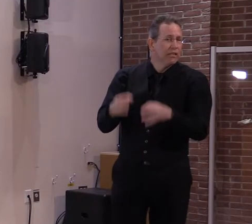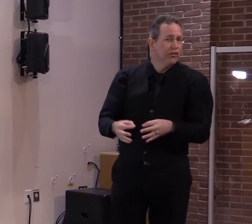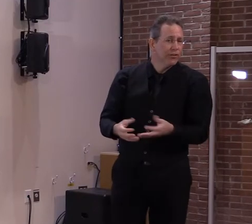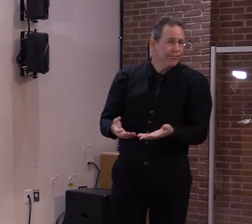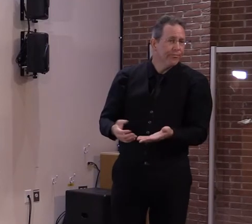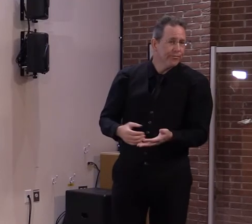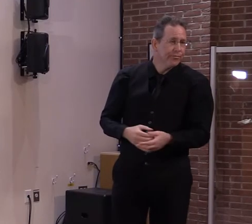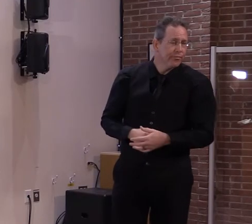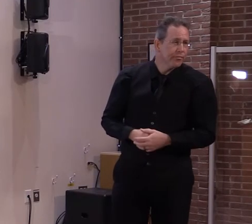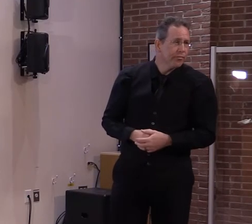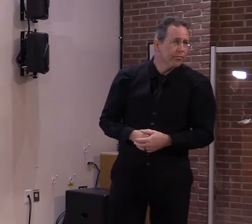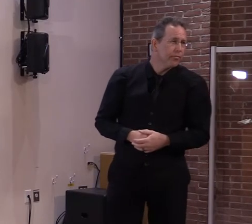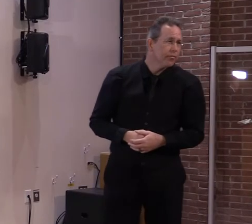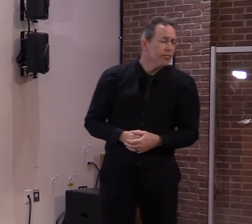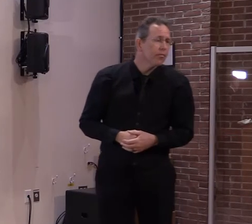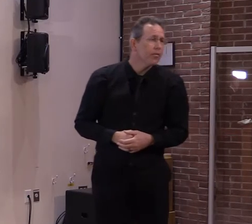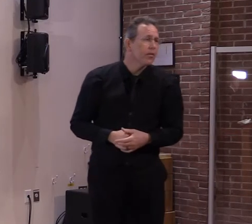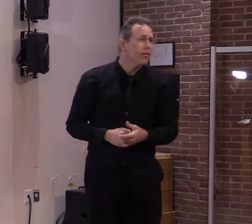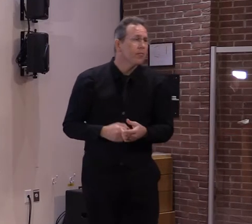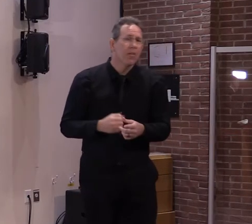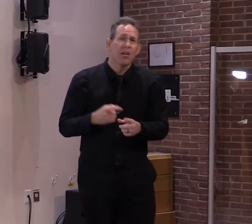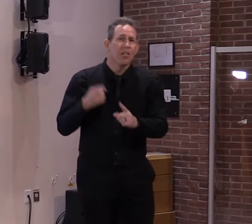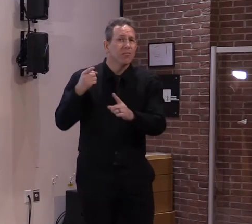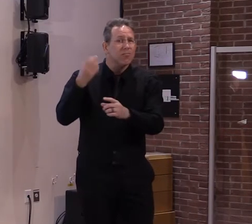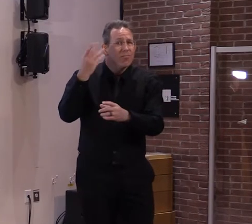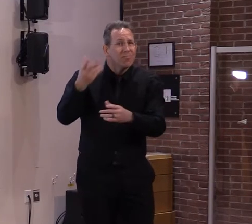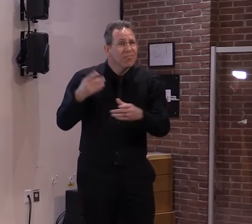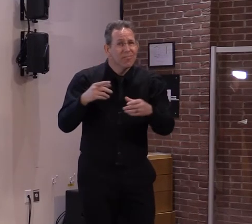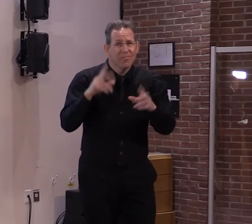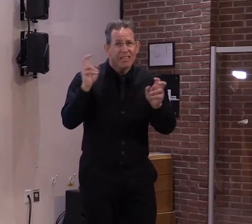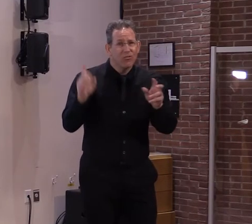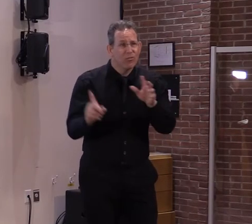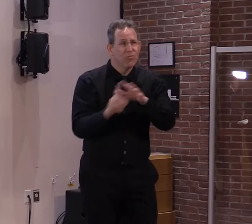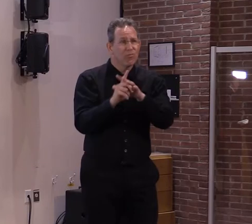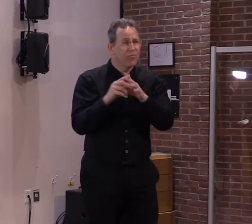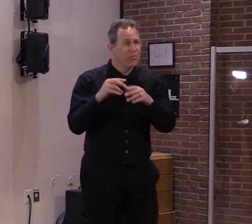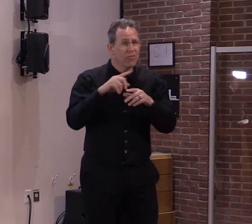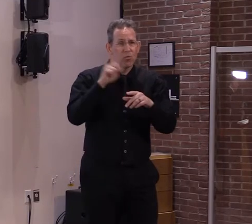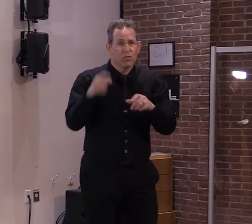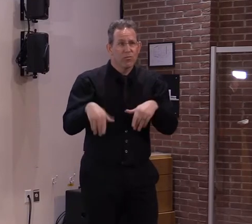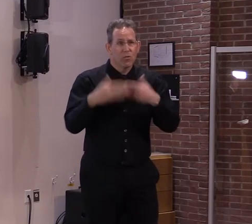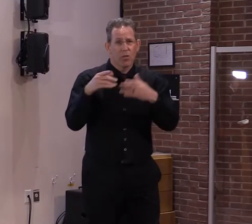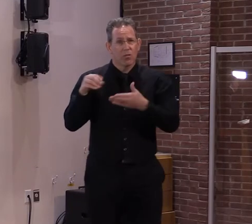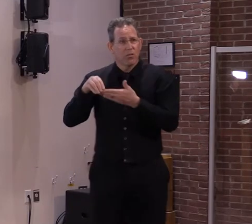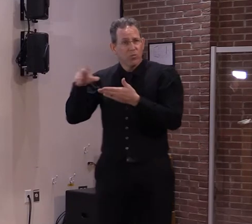it's a question that has been raised a number of times at the school board meeting I go to.